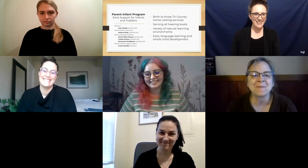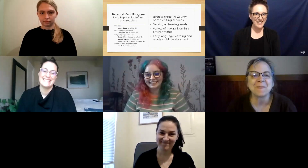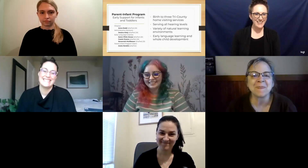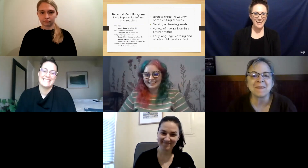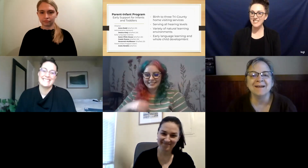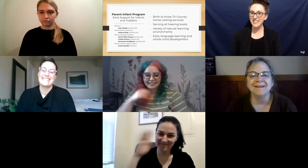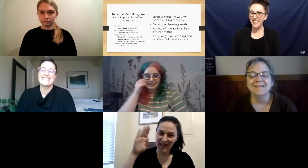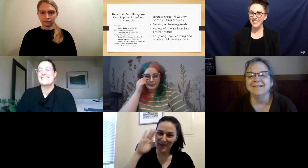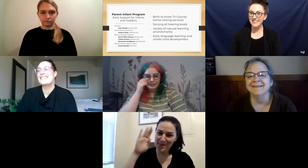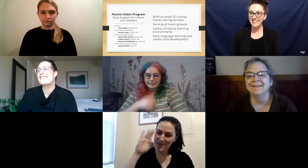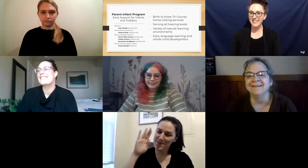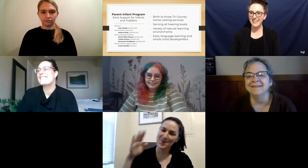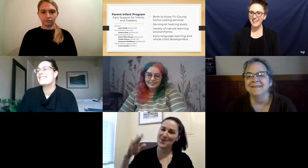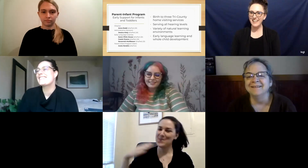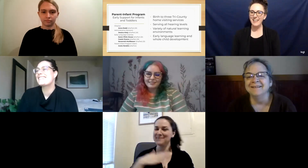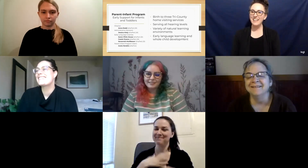And Jessica?